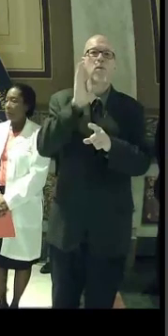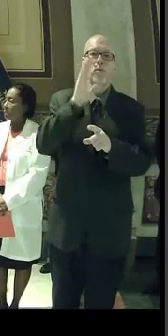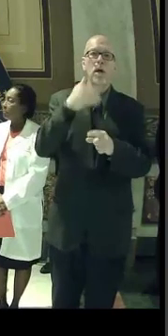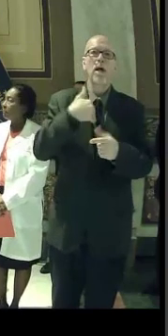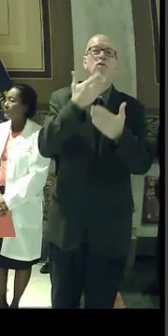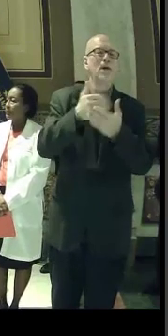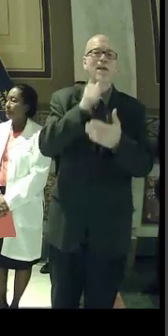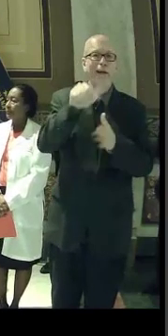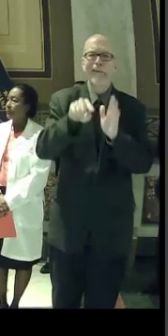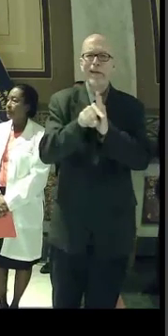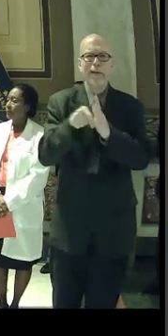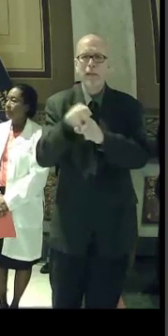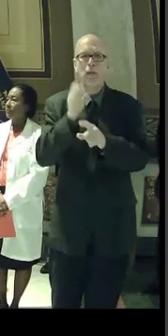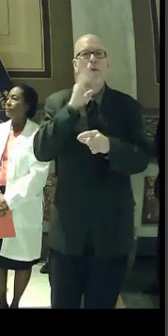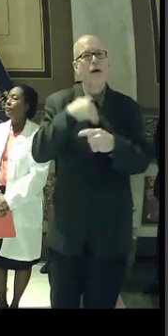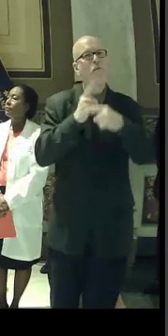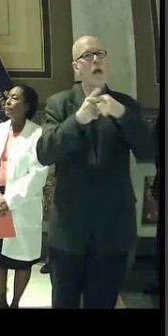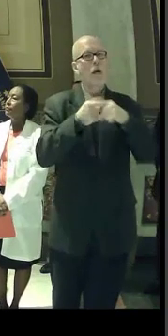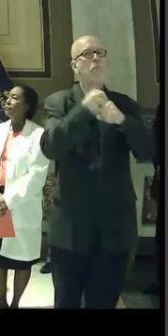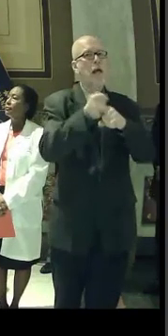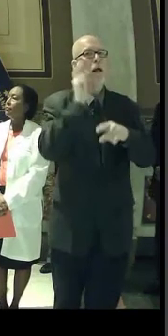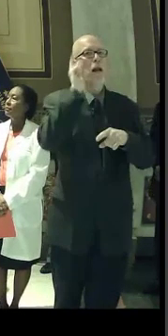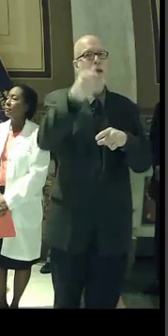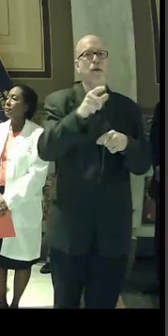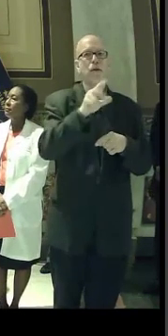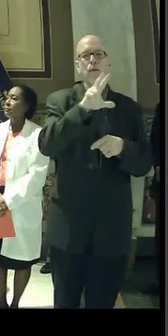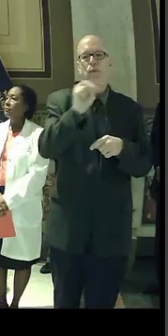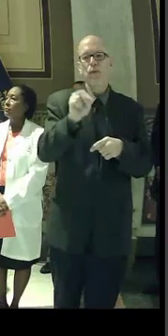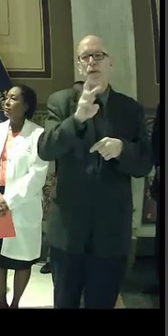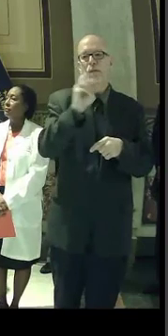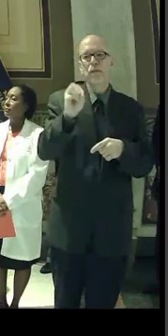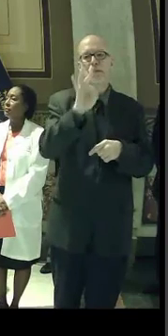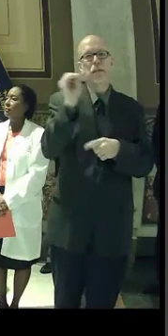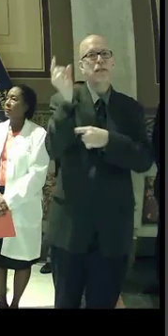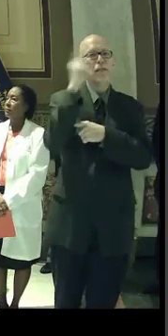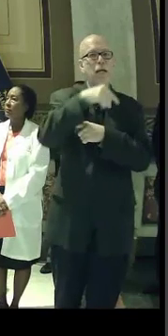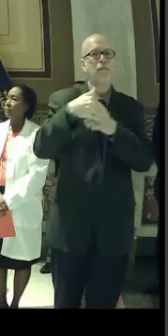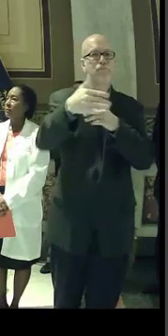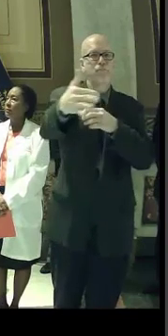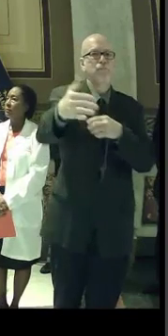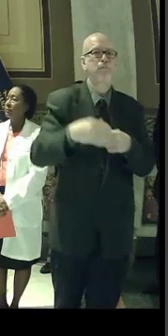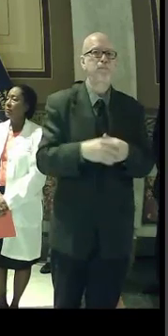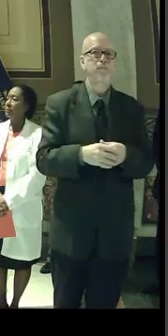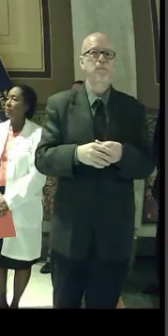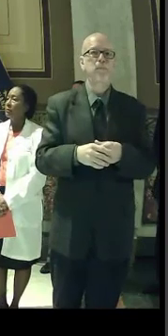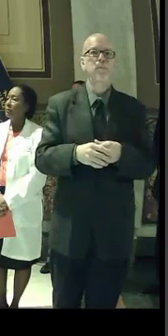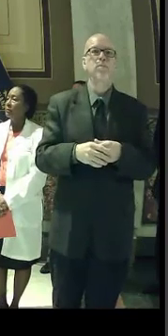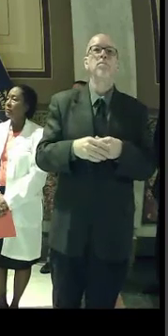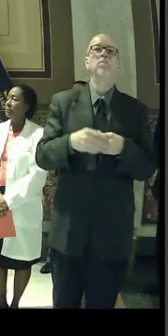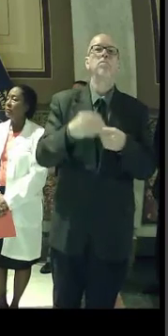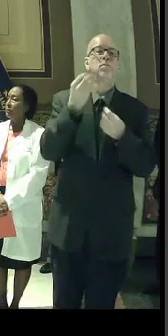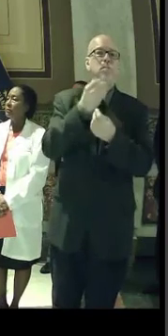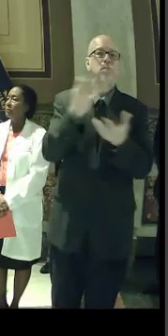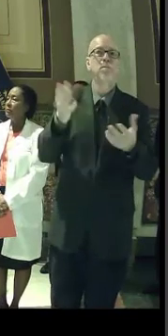not adverse impact, on what happens 30, 60, 90 days from now. So just know that